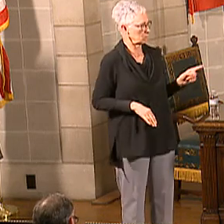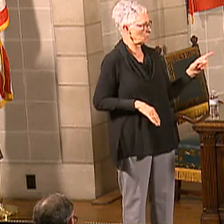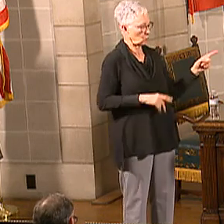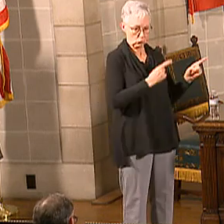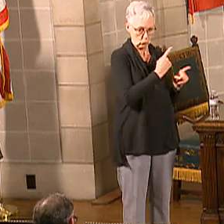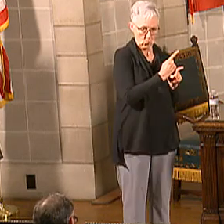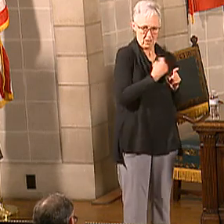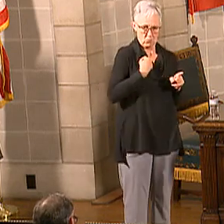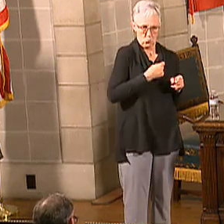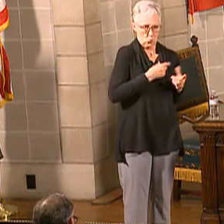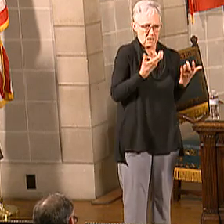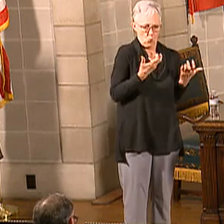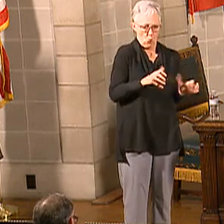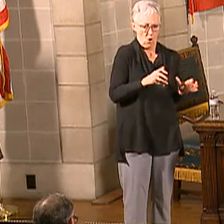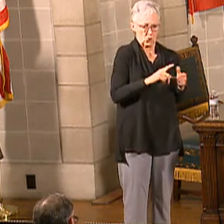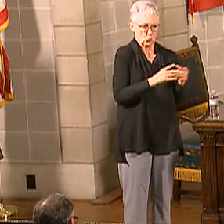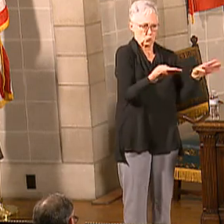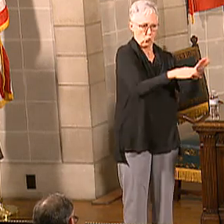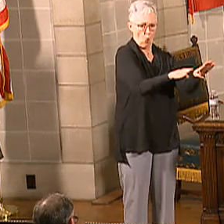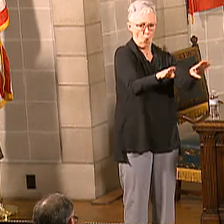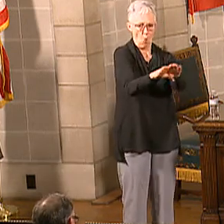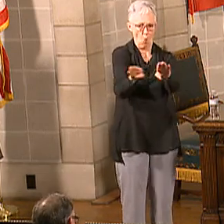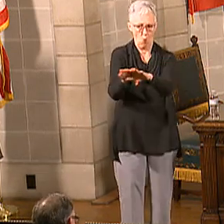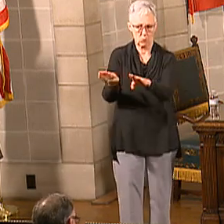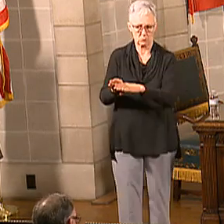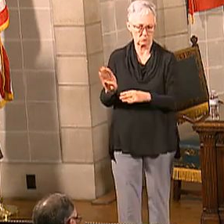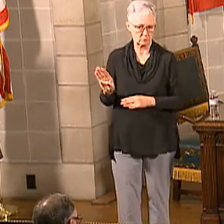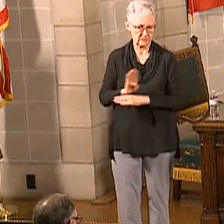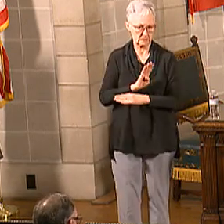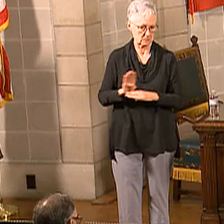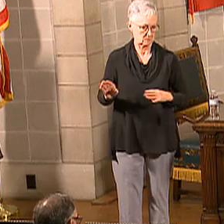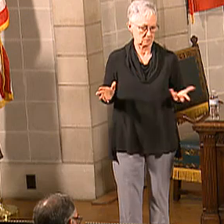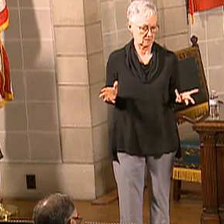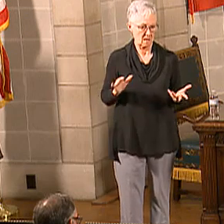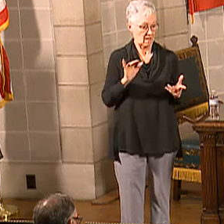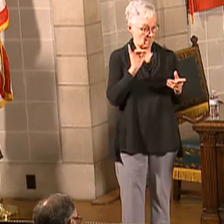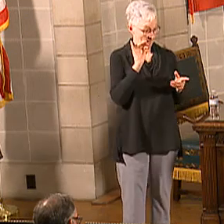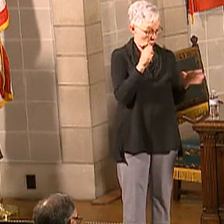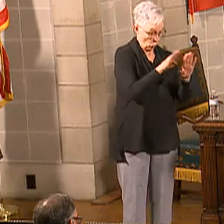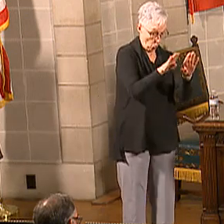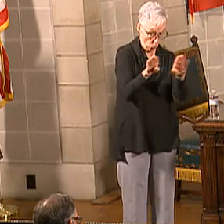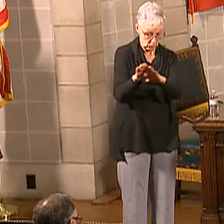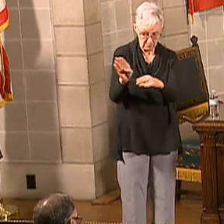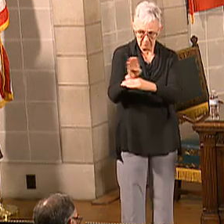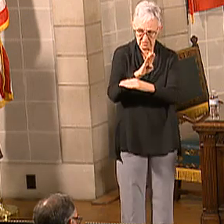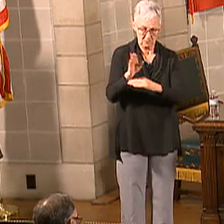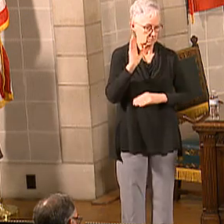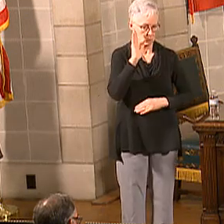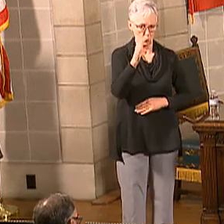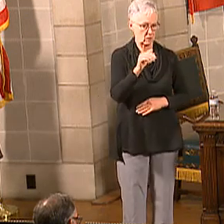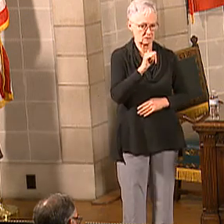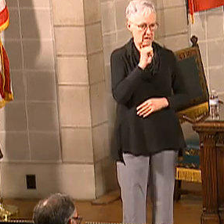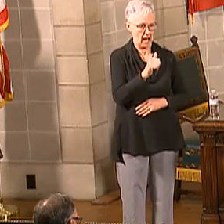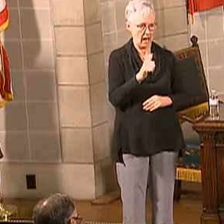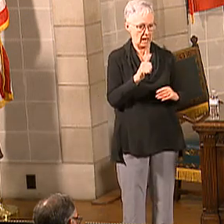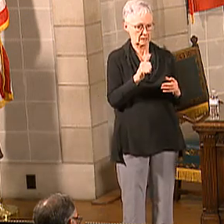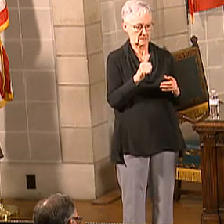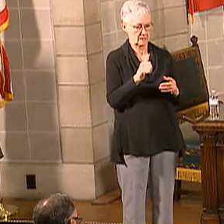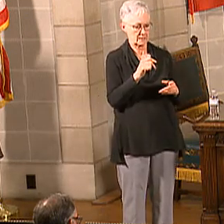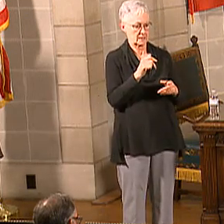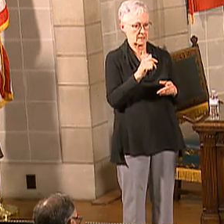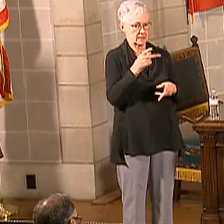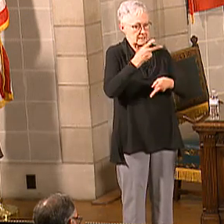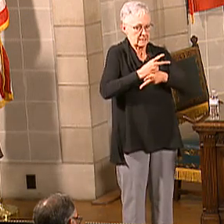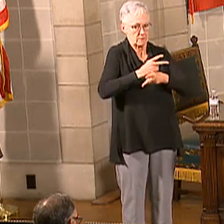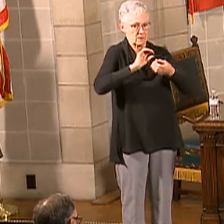businesses. Again, shutting down businesses does not actually get you what you want to do with regard to 10 people or less. It's about